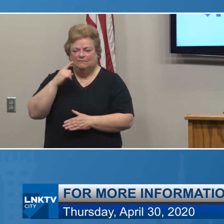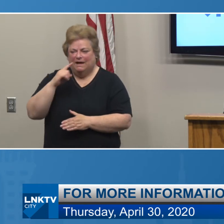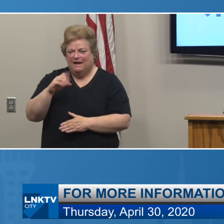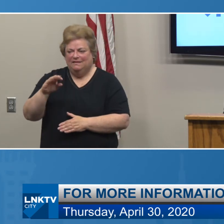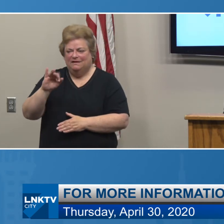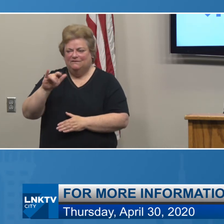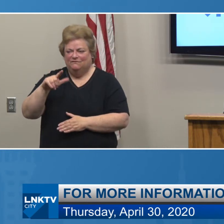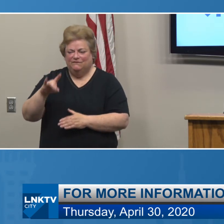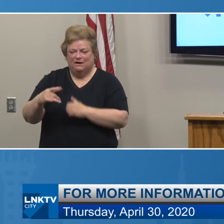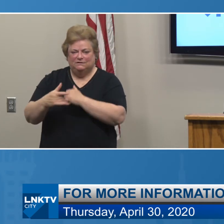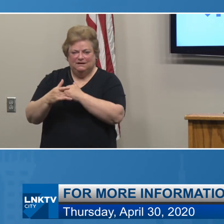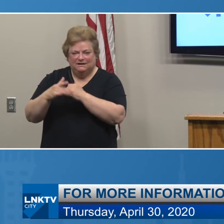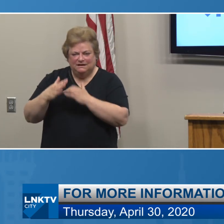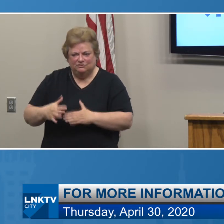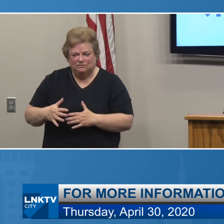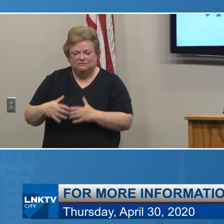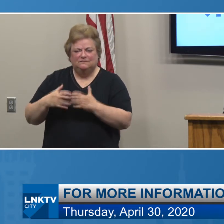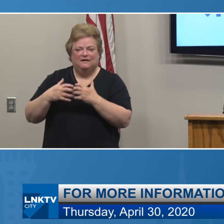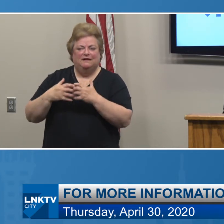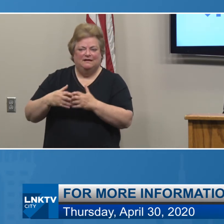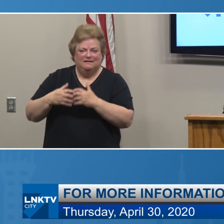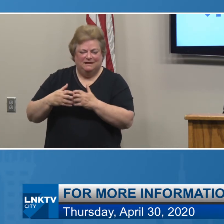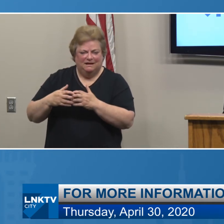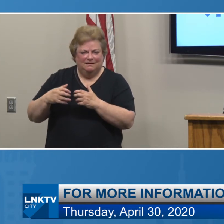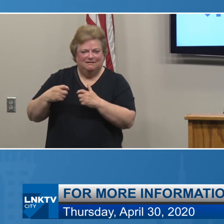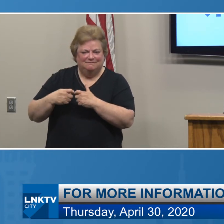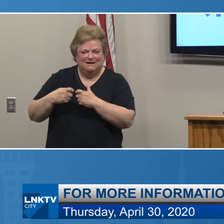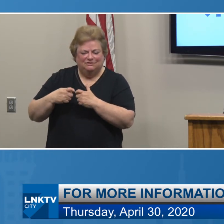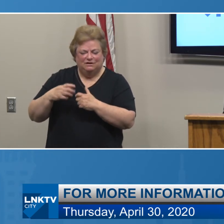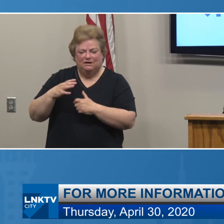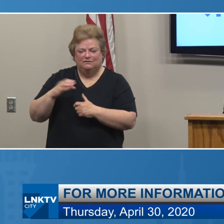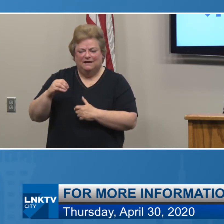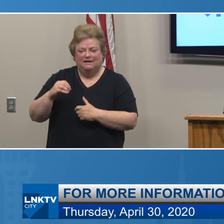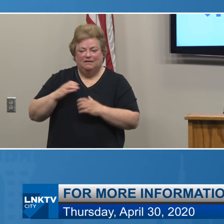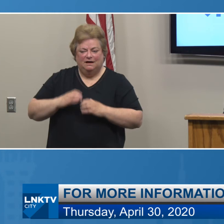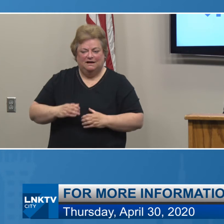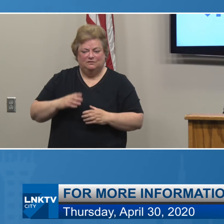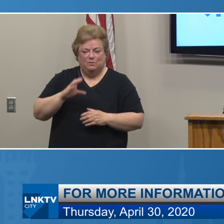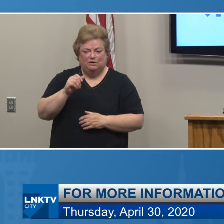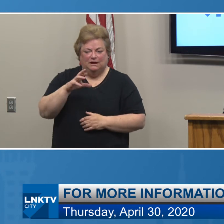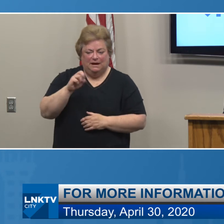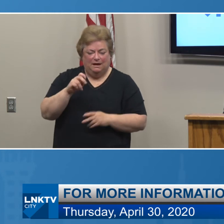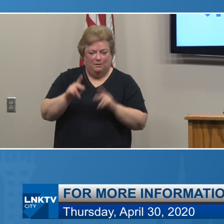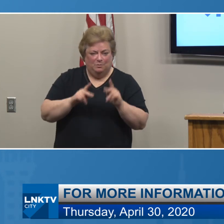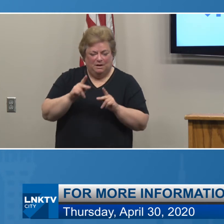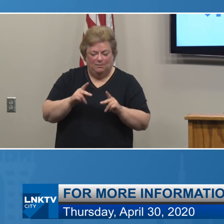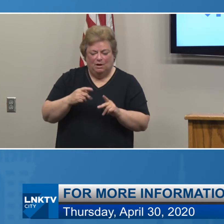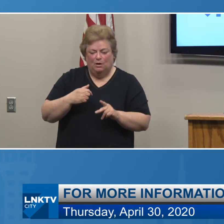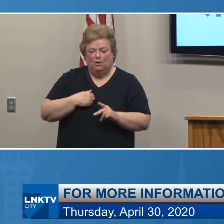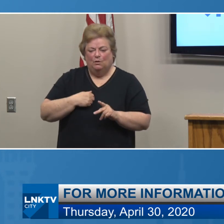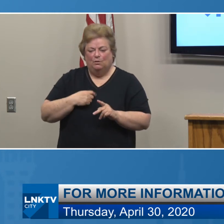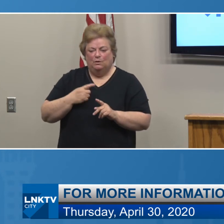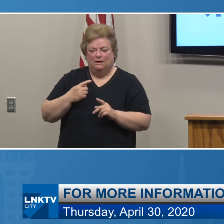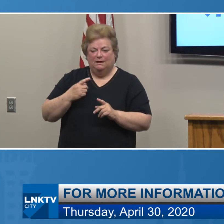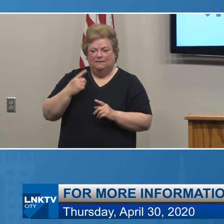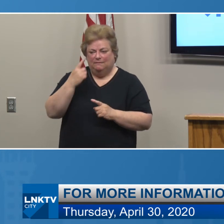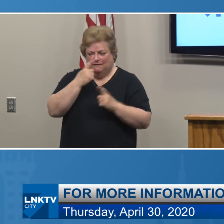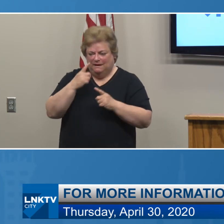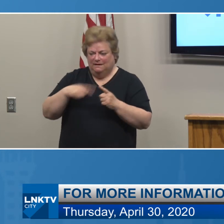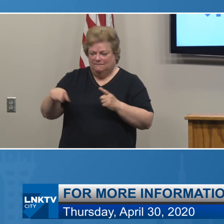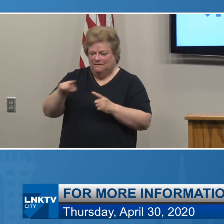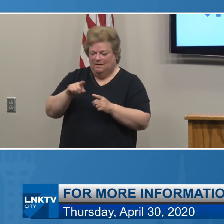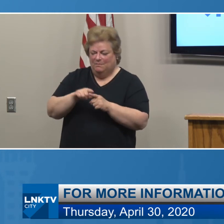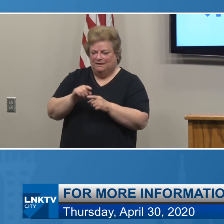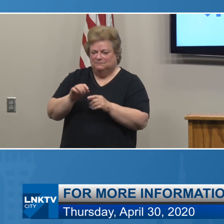technicians, the engineers, and the customer care representatives. We've always regarded them as essential employees,